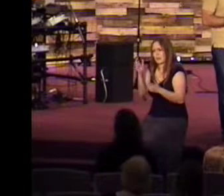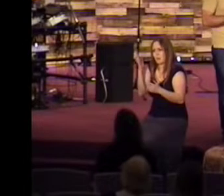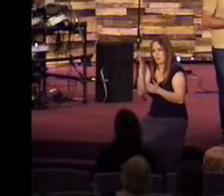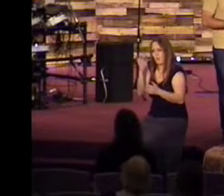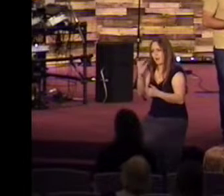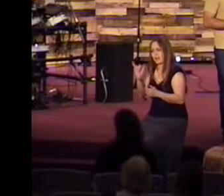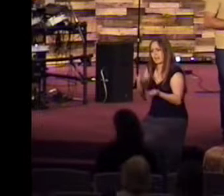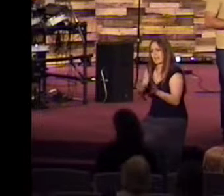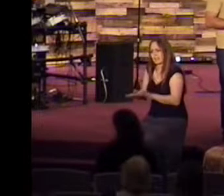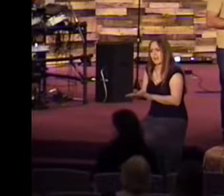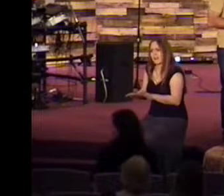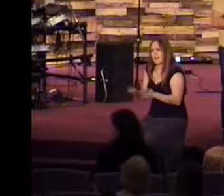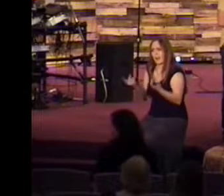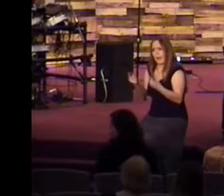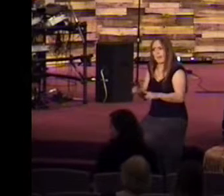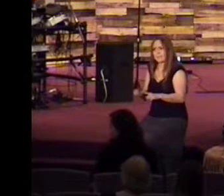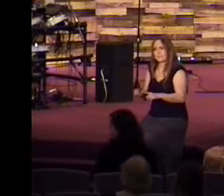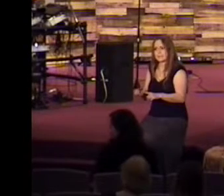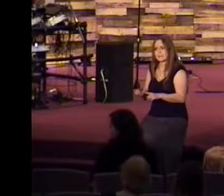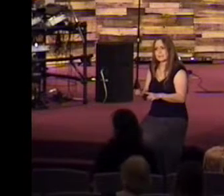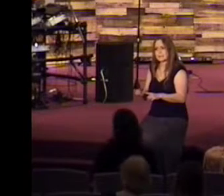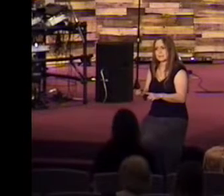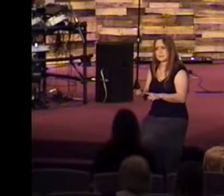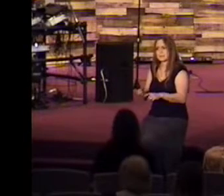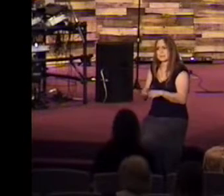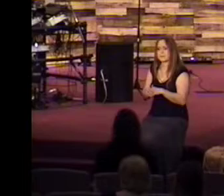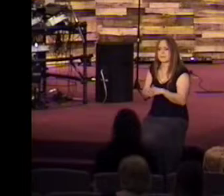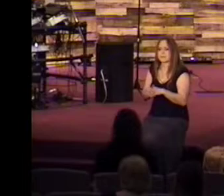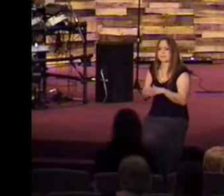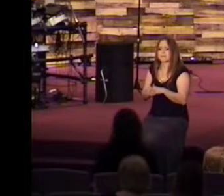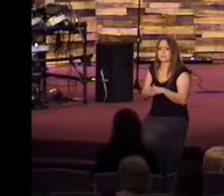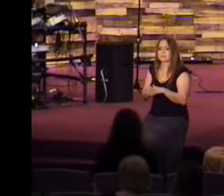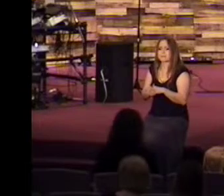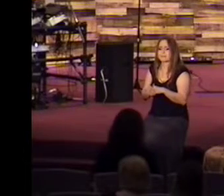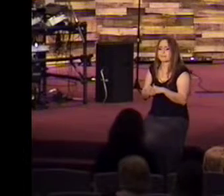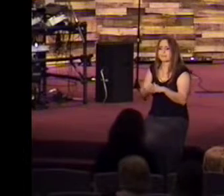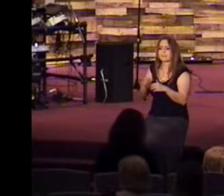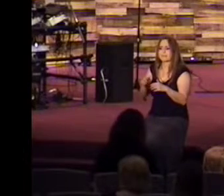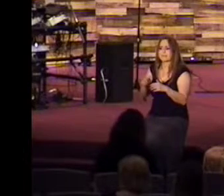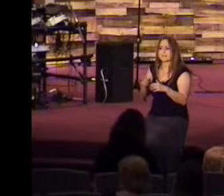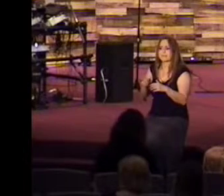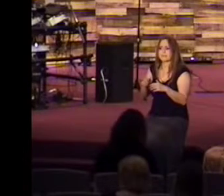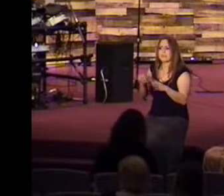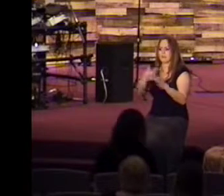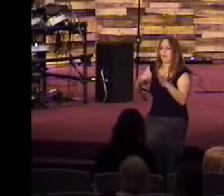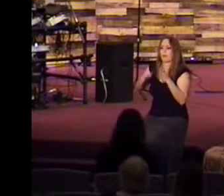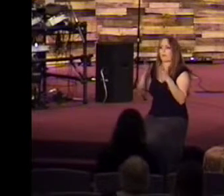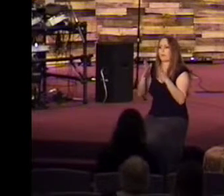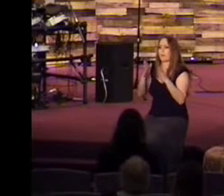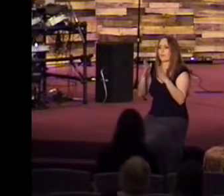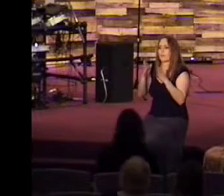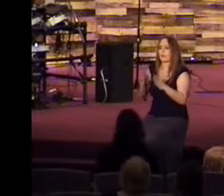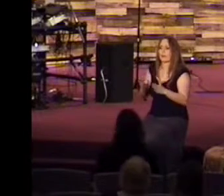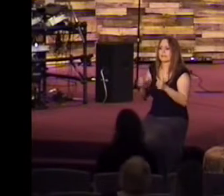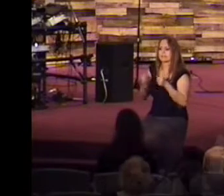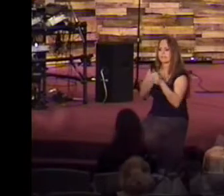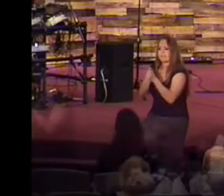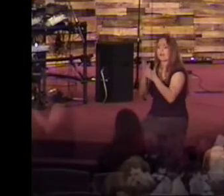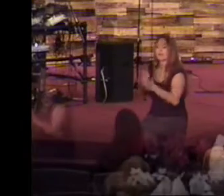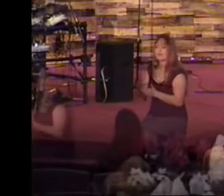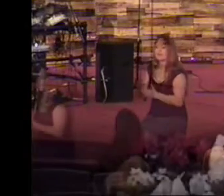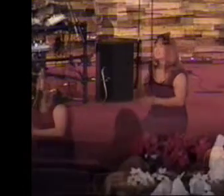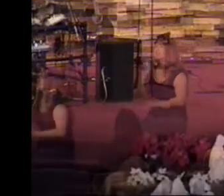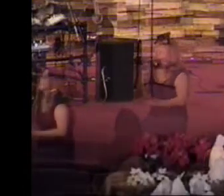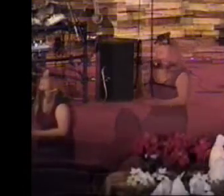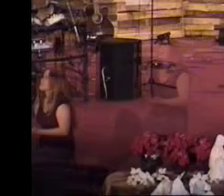with me? That happens. Even if you're a devoted Christ follower, someone you love dies and you go, why now?